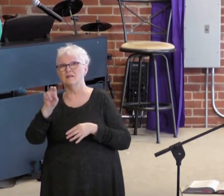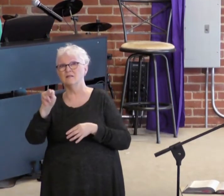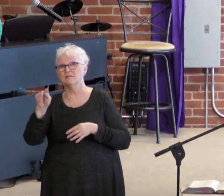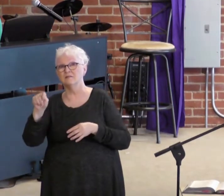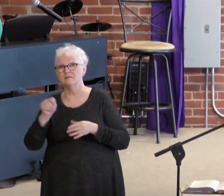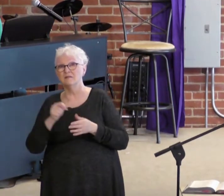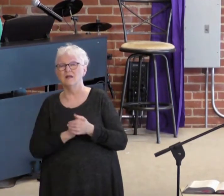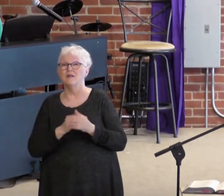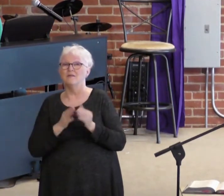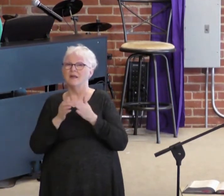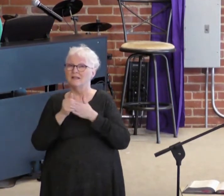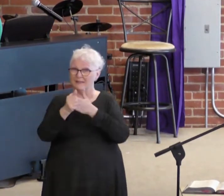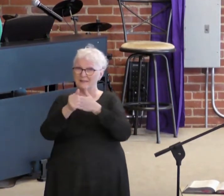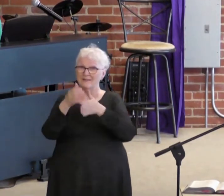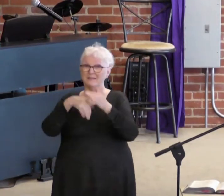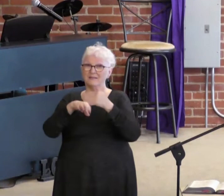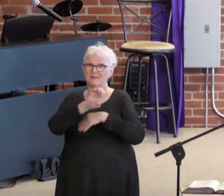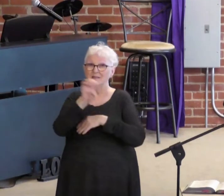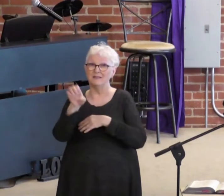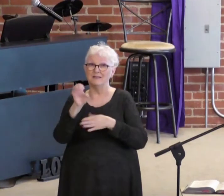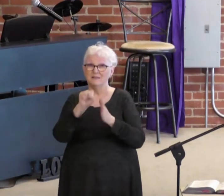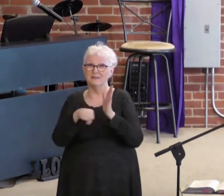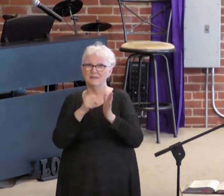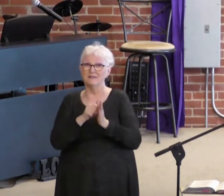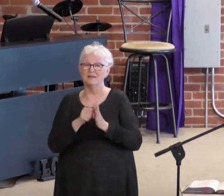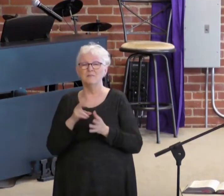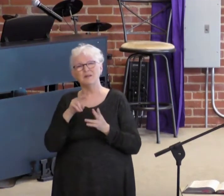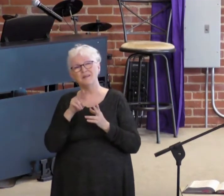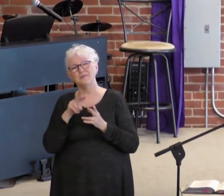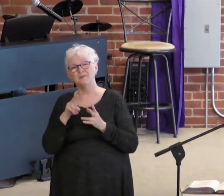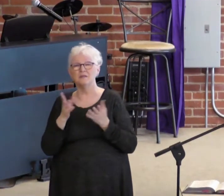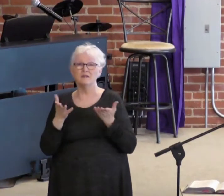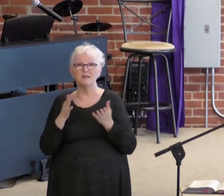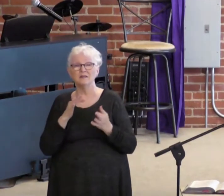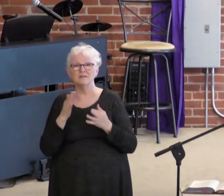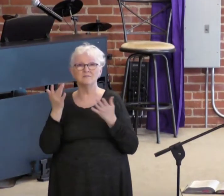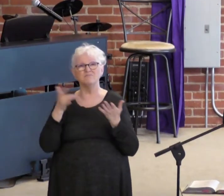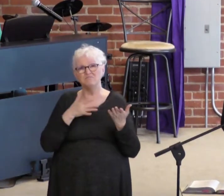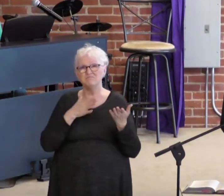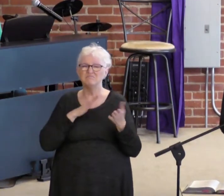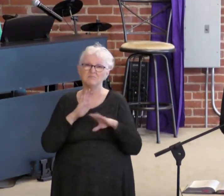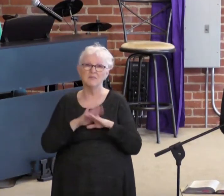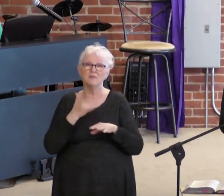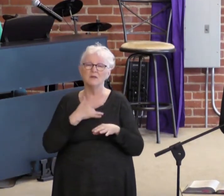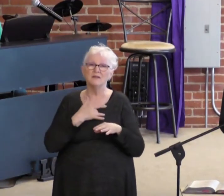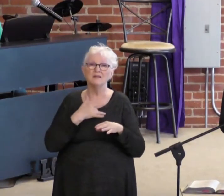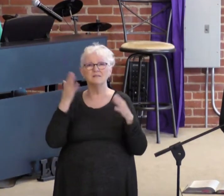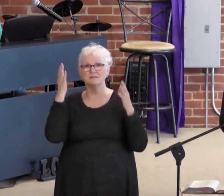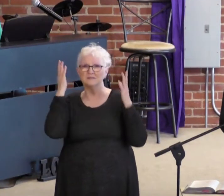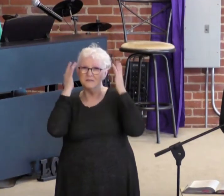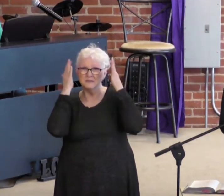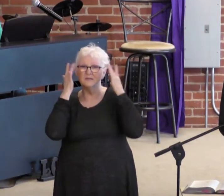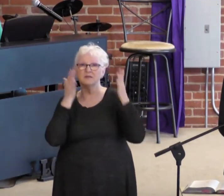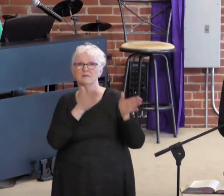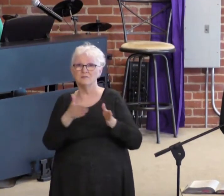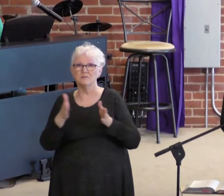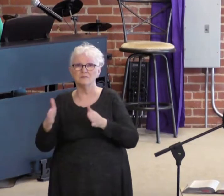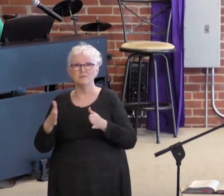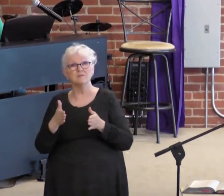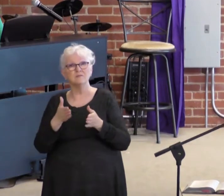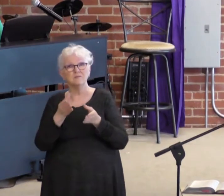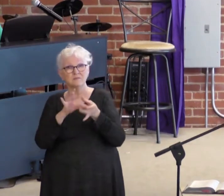Easter. But a couple of things were on my heart as I prepared for this service today.